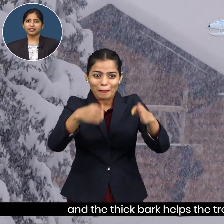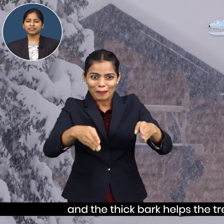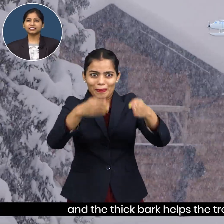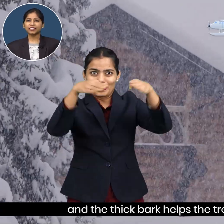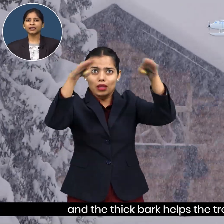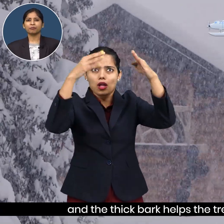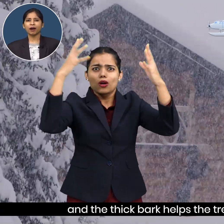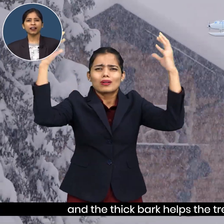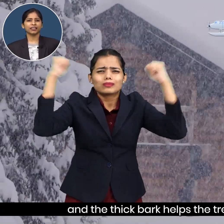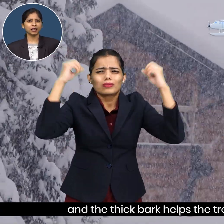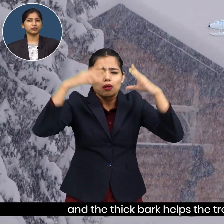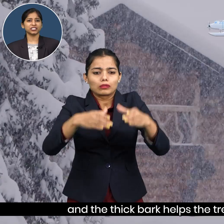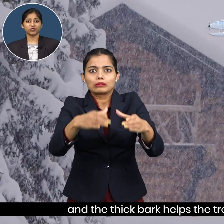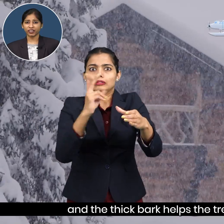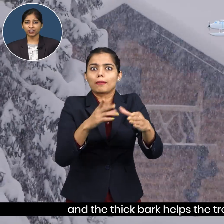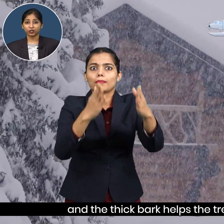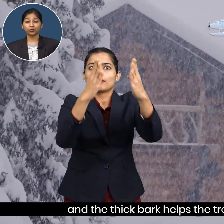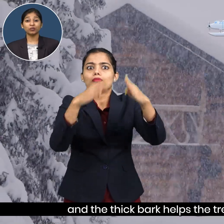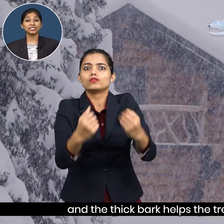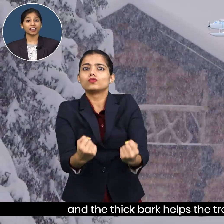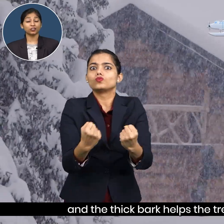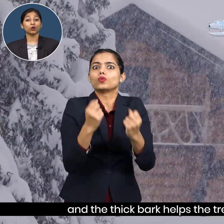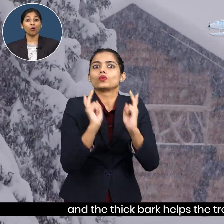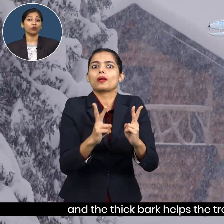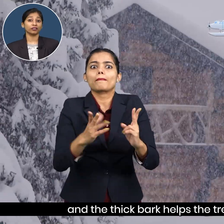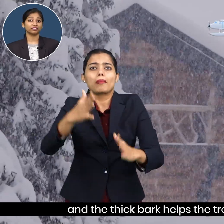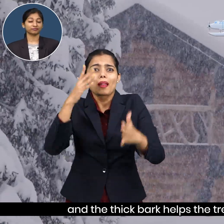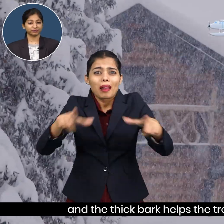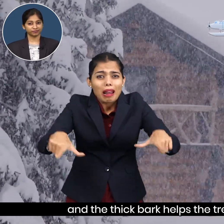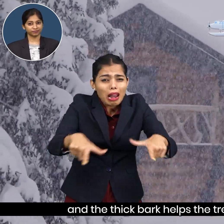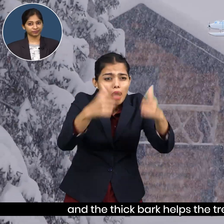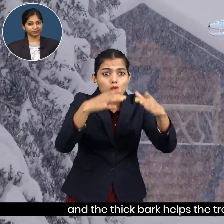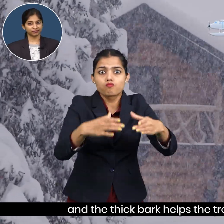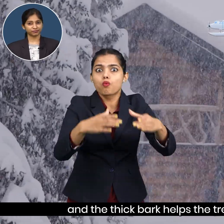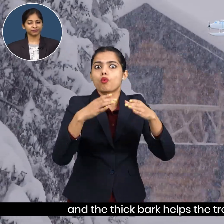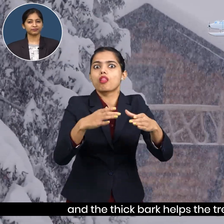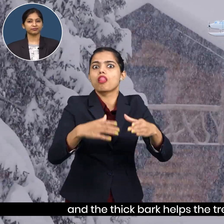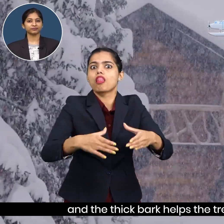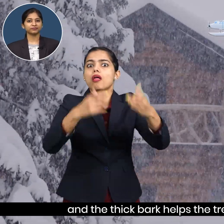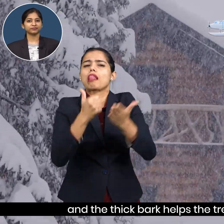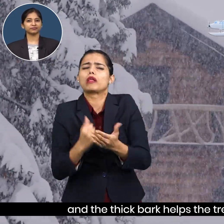and the thick bark helps the tree to withstand the cold.